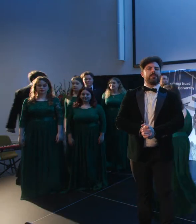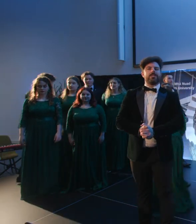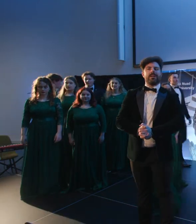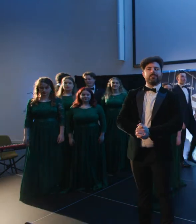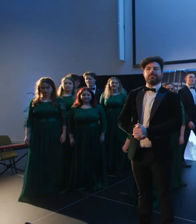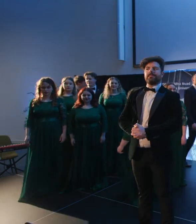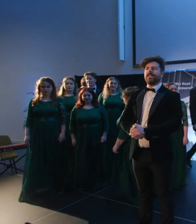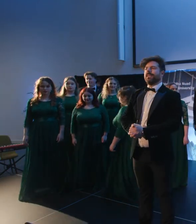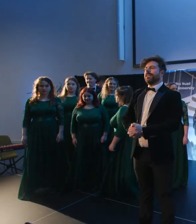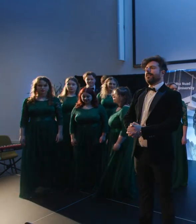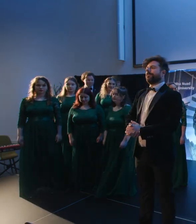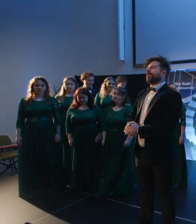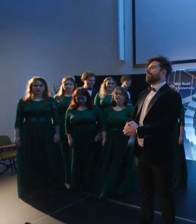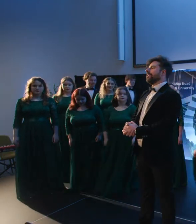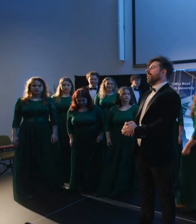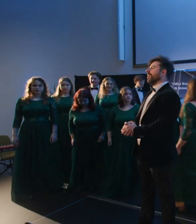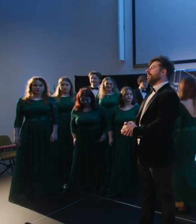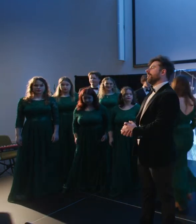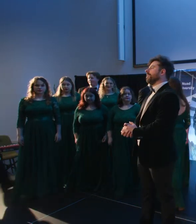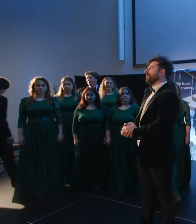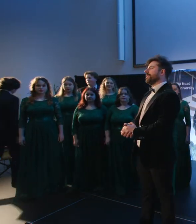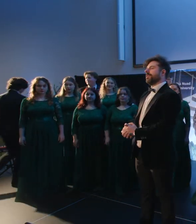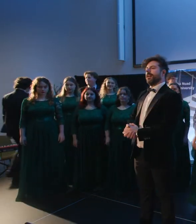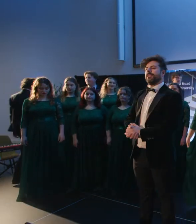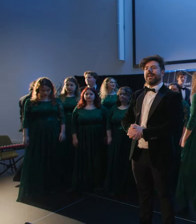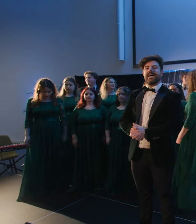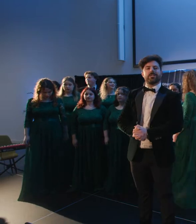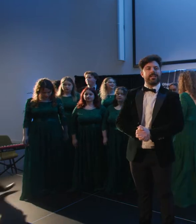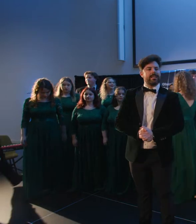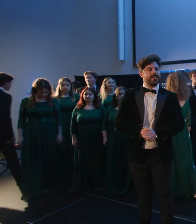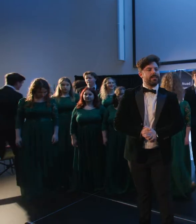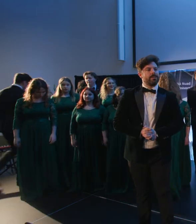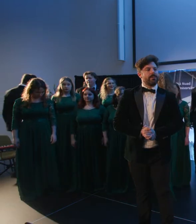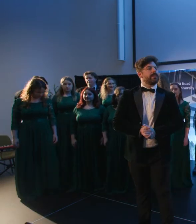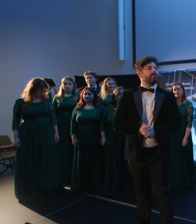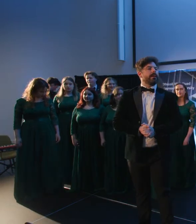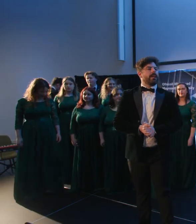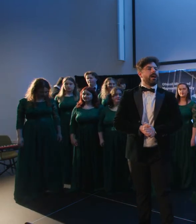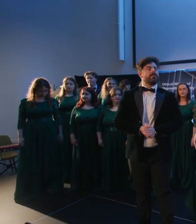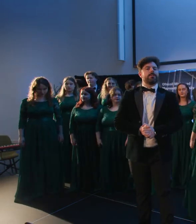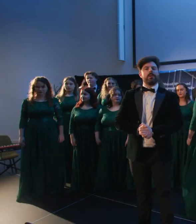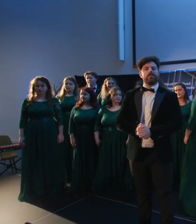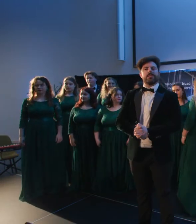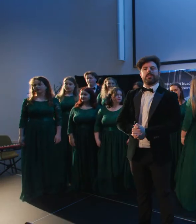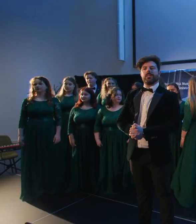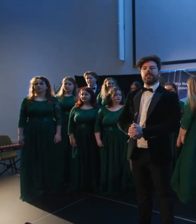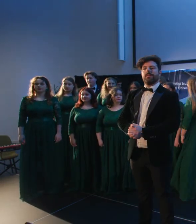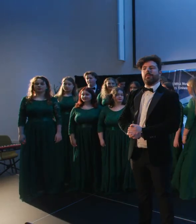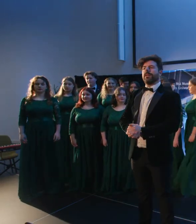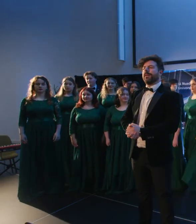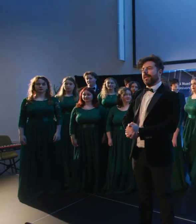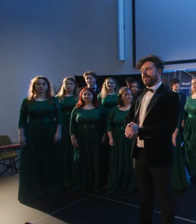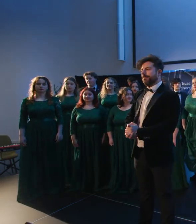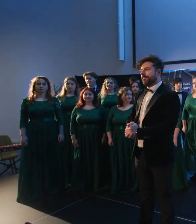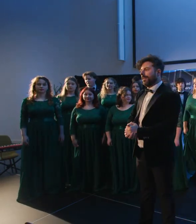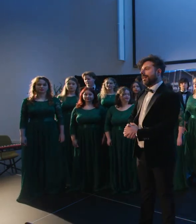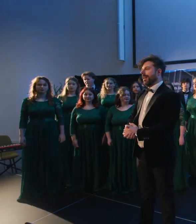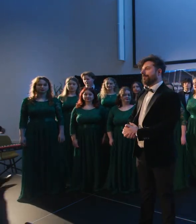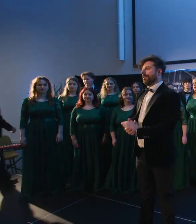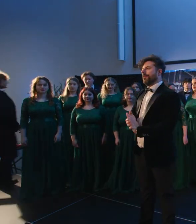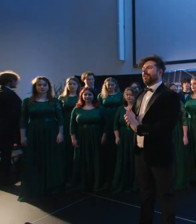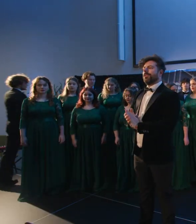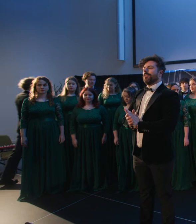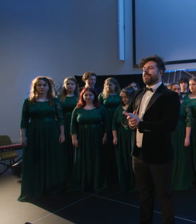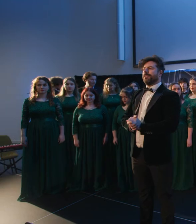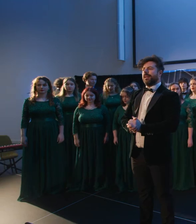Thank you very much, everyone. That first song was entitled Aisling, written by the Irish composer Michael McGlynn.